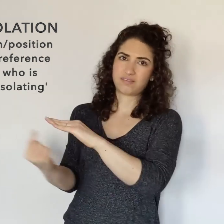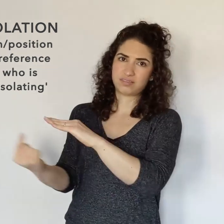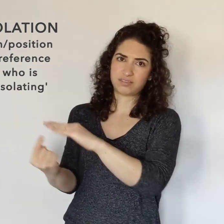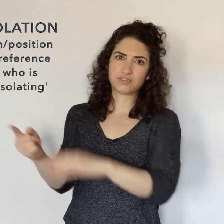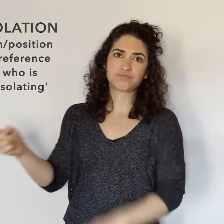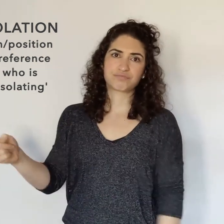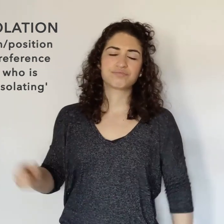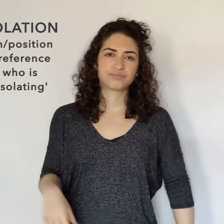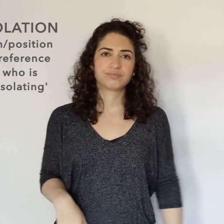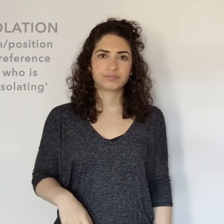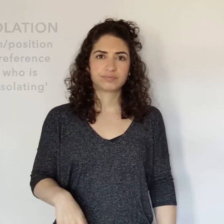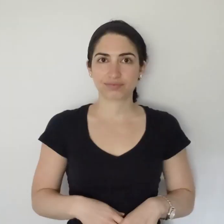Self-isolating.